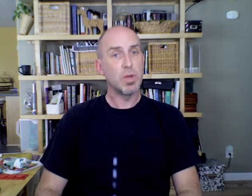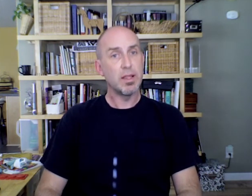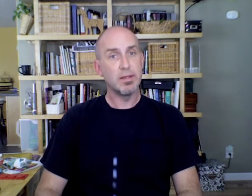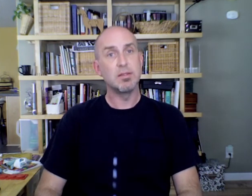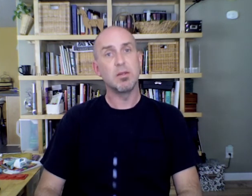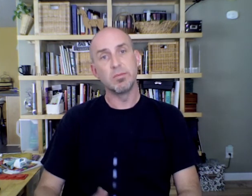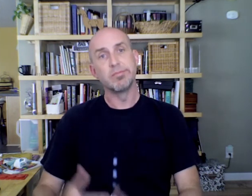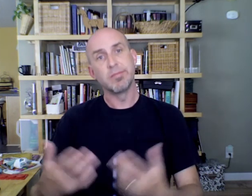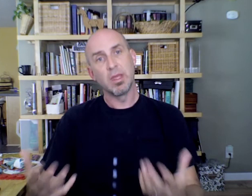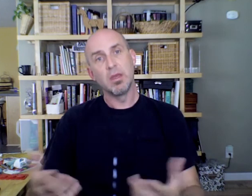sexuality. So